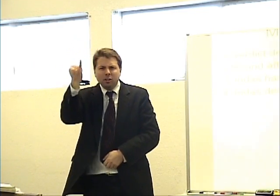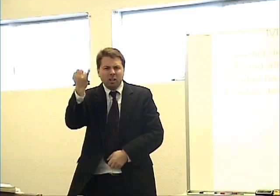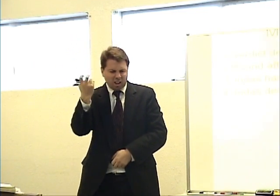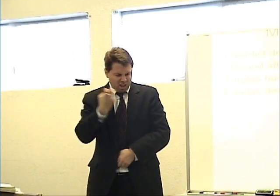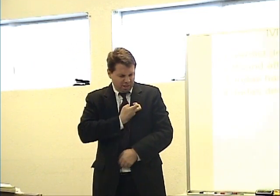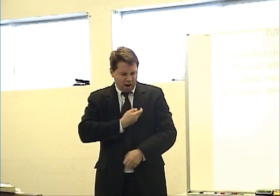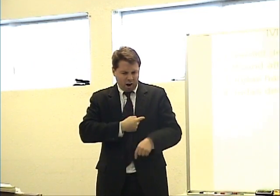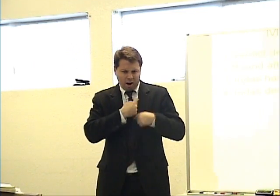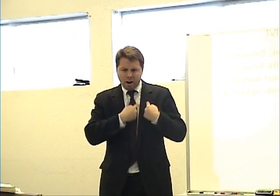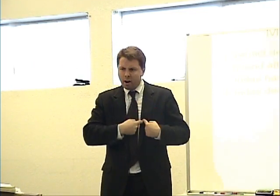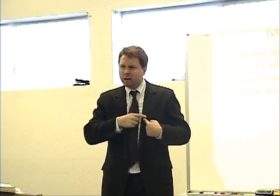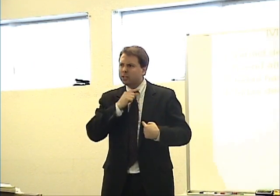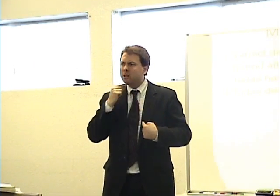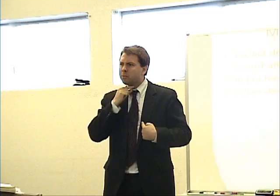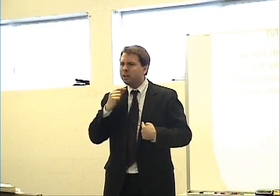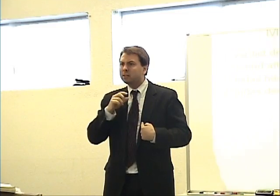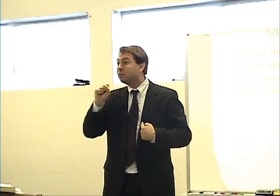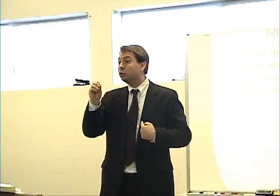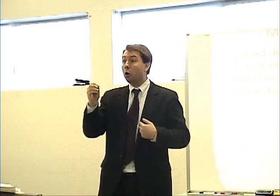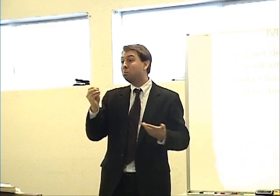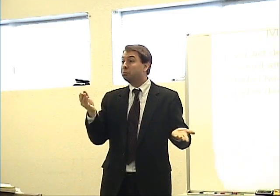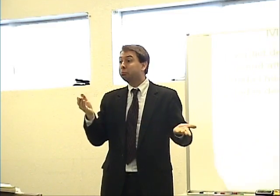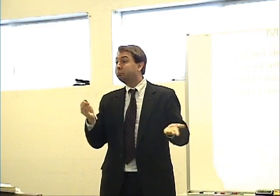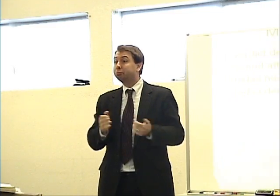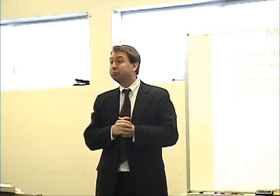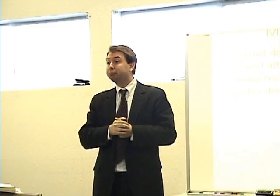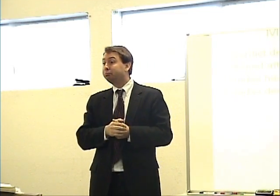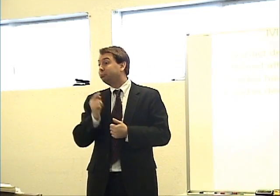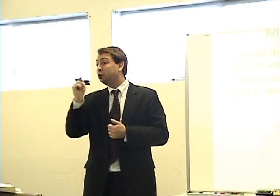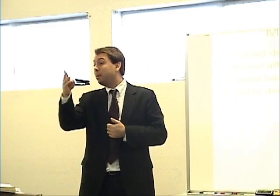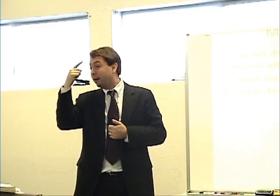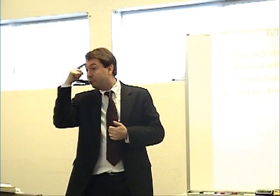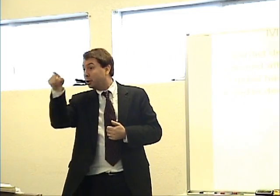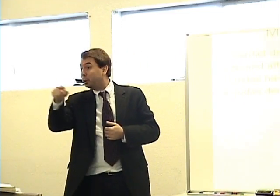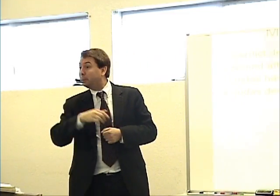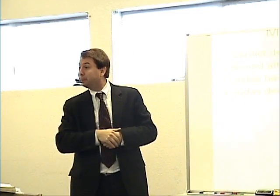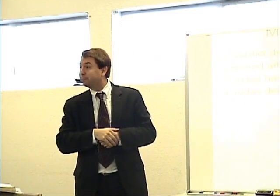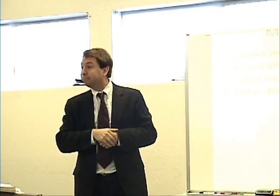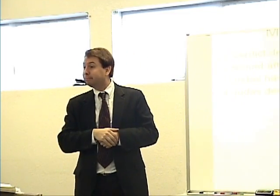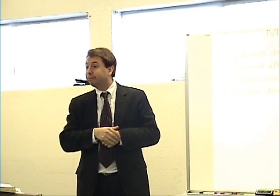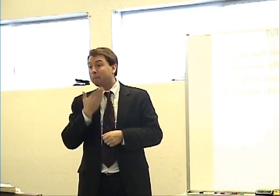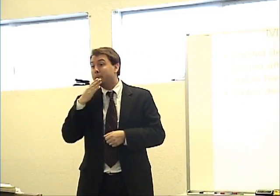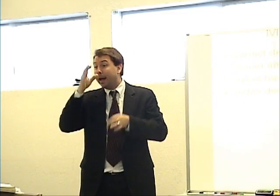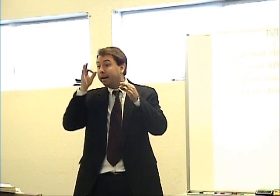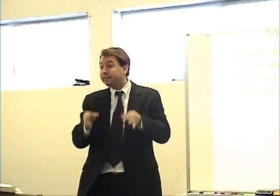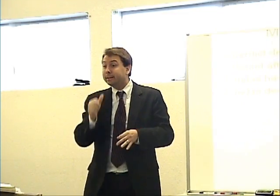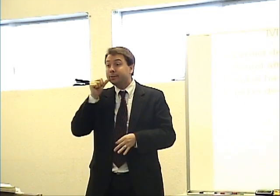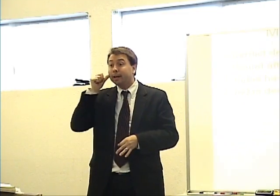Imagine the hard hearts of the priest. So, too bad for you. Bad decision